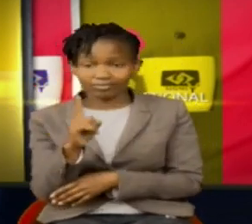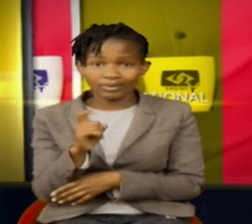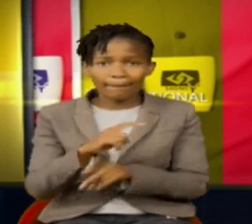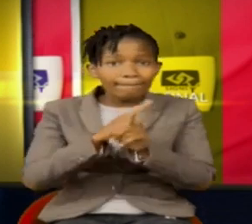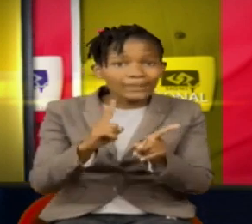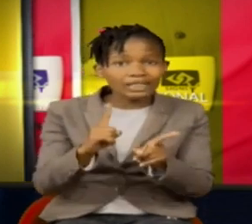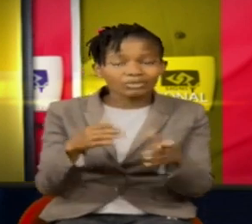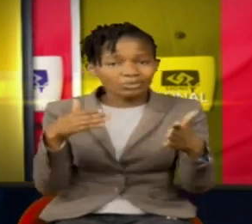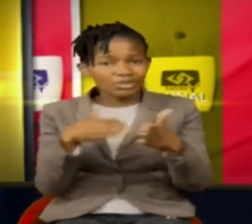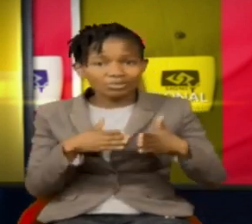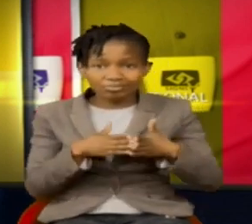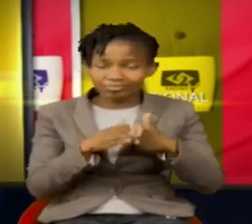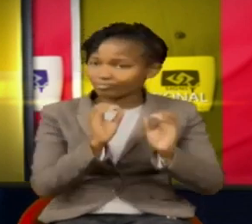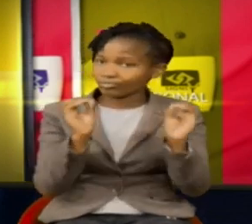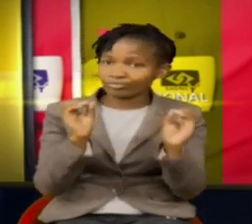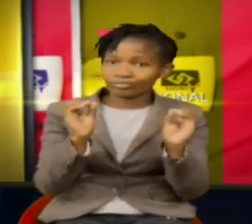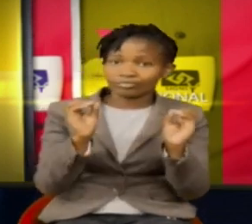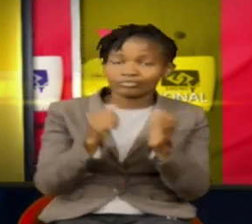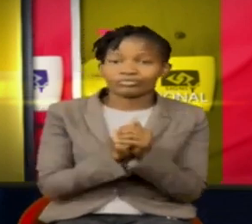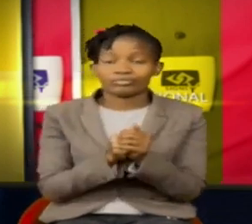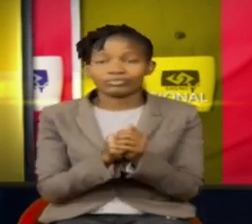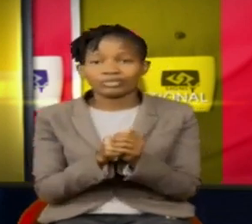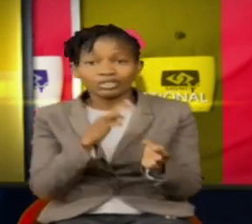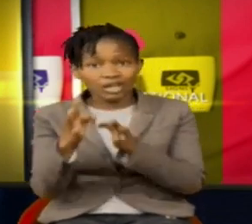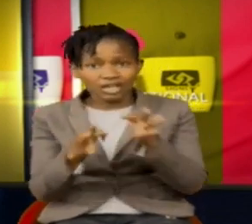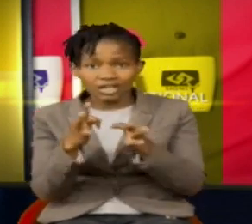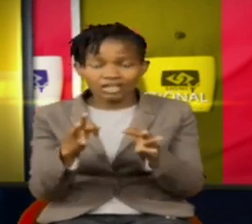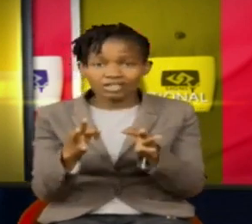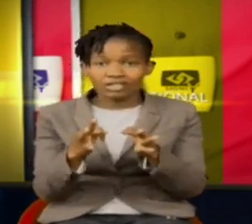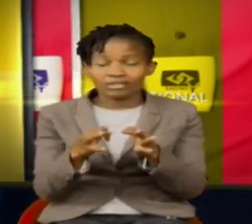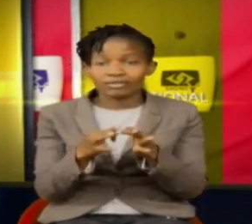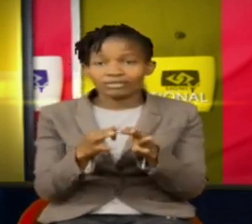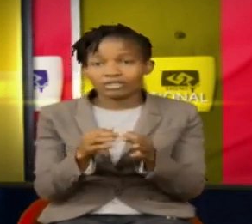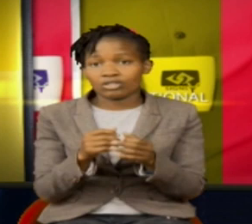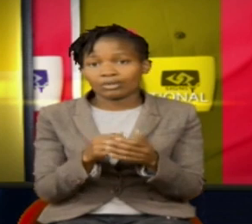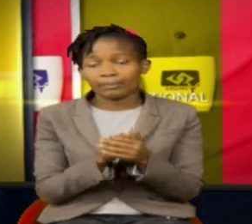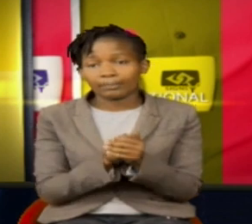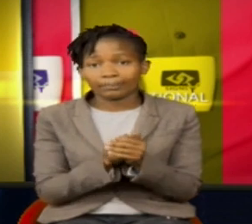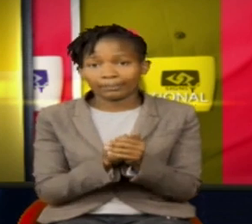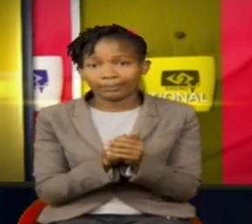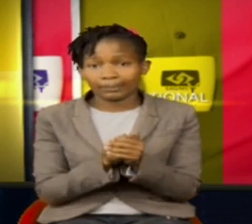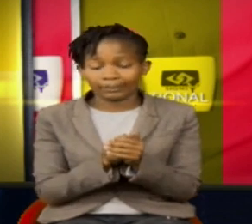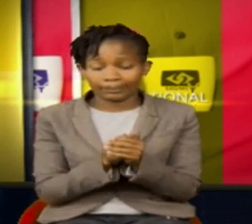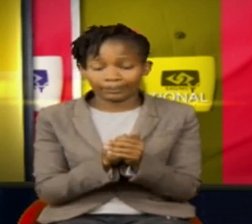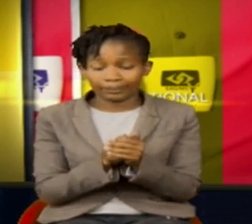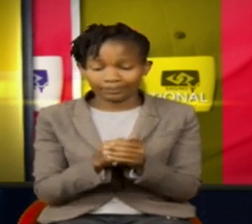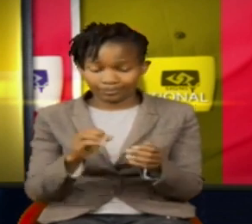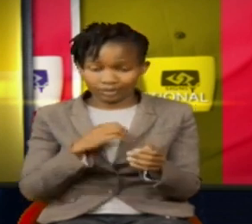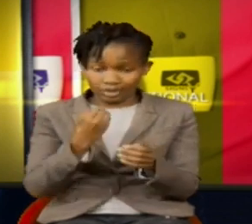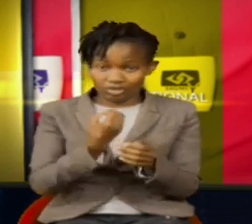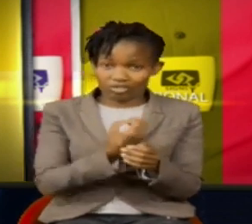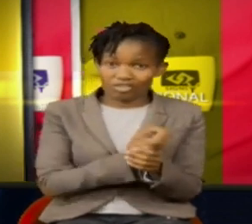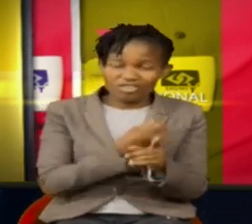chilled. Because if people were chilling, we wouldn't have 400,000 pregnancies every year. Yes. So our